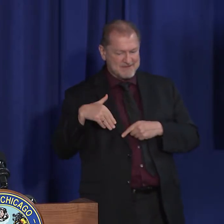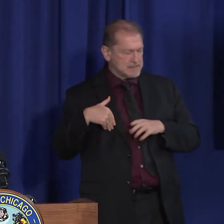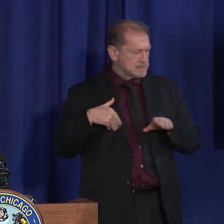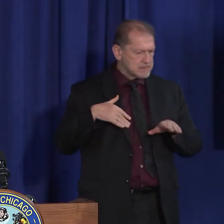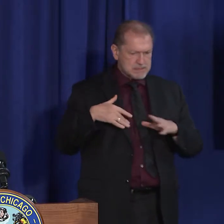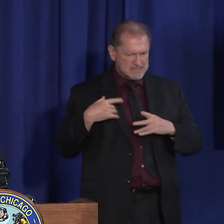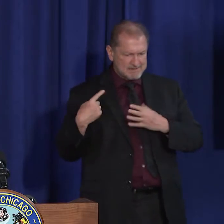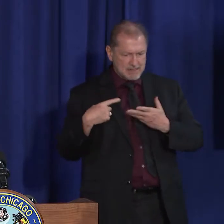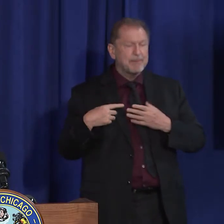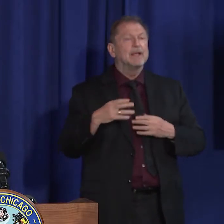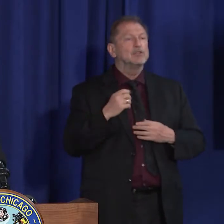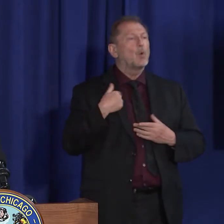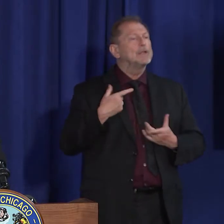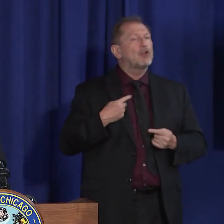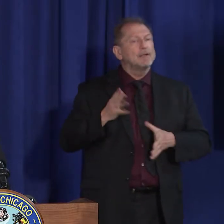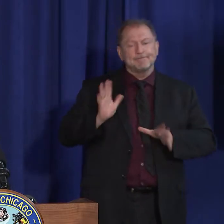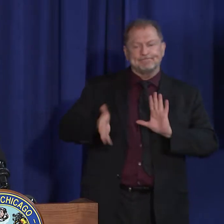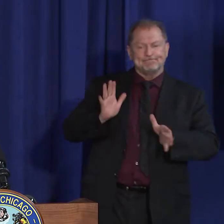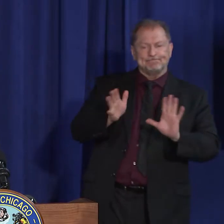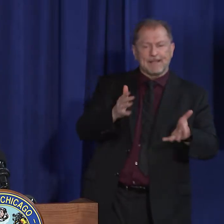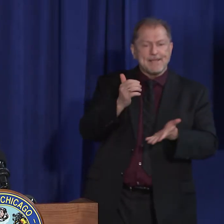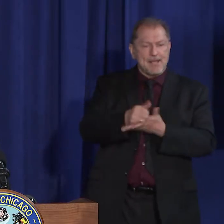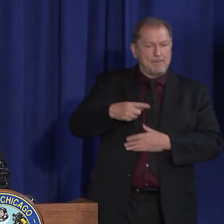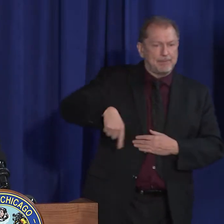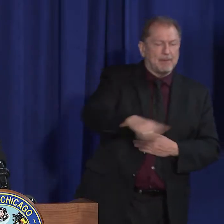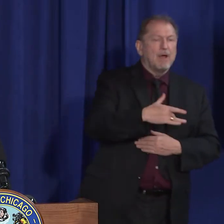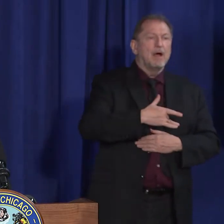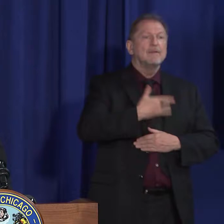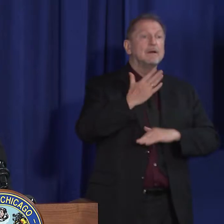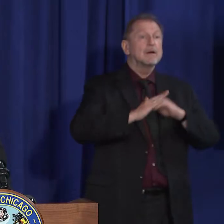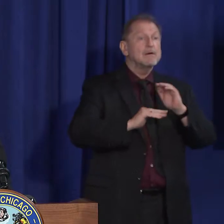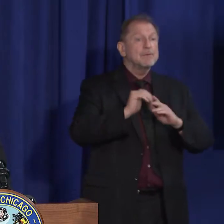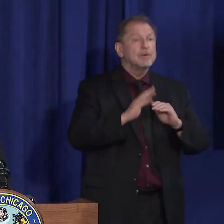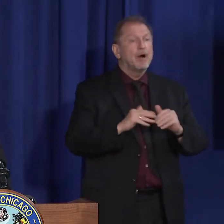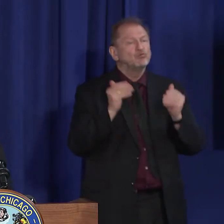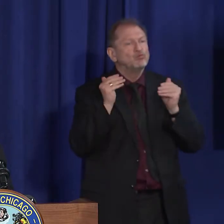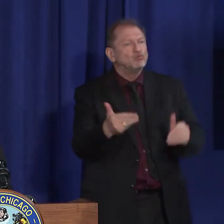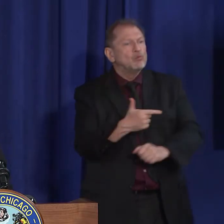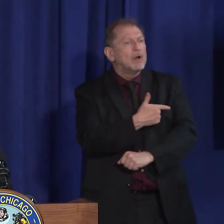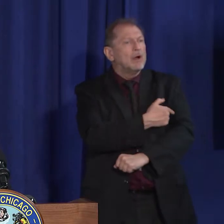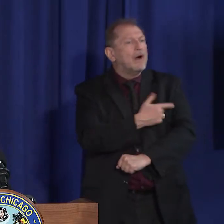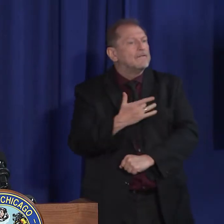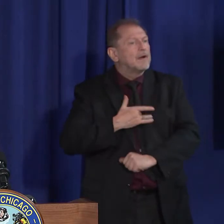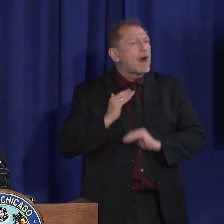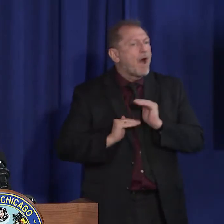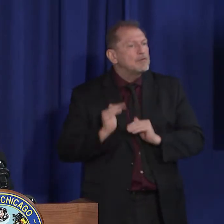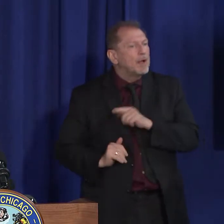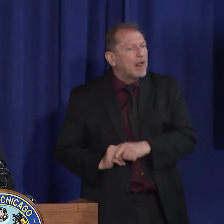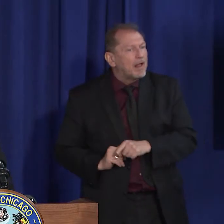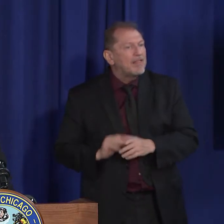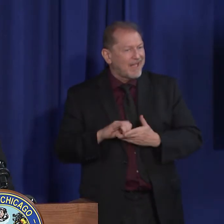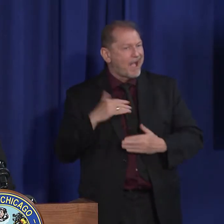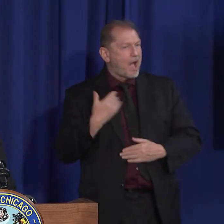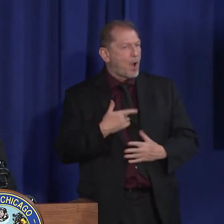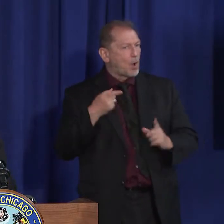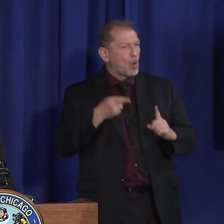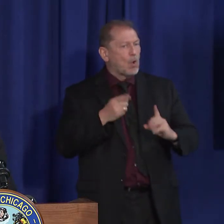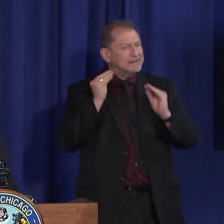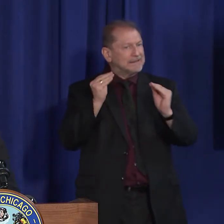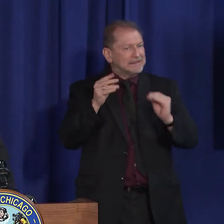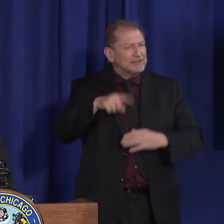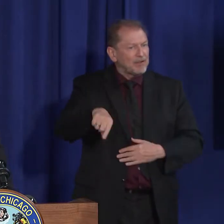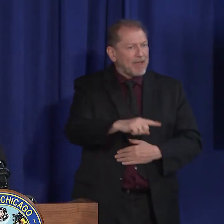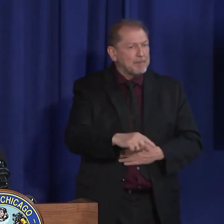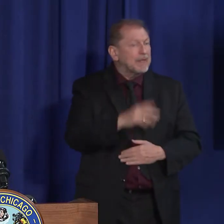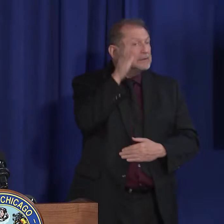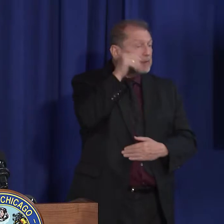vaccinated. So we're working to really break through those barriers. But our mission on getting as many